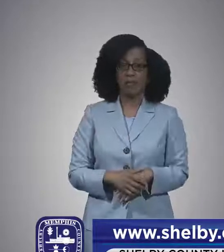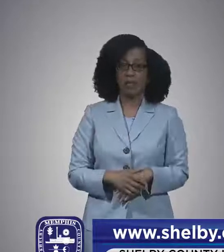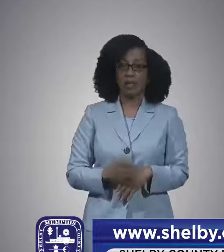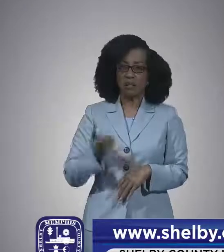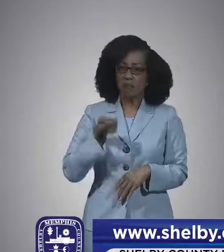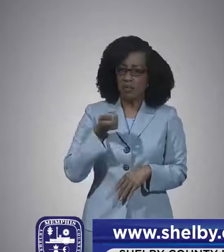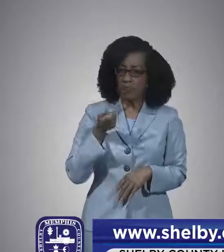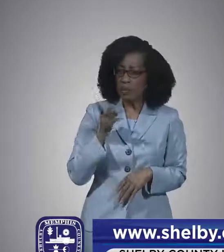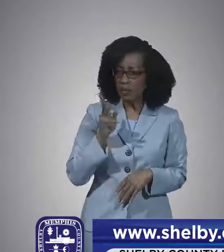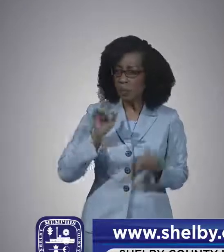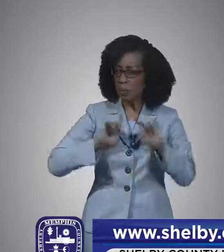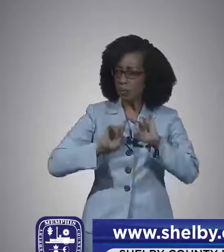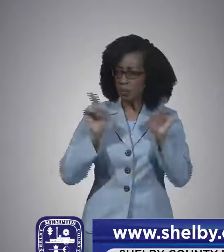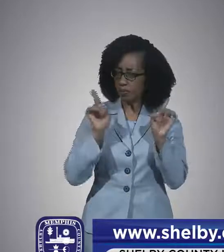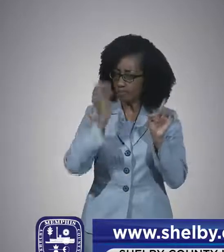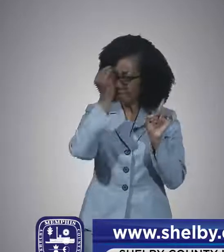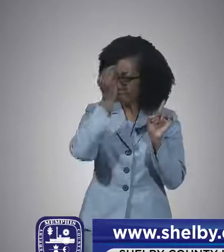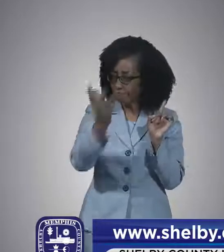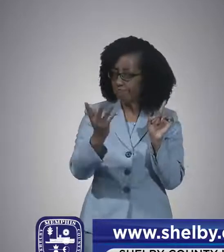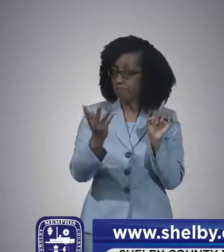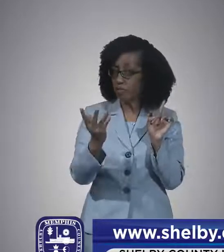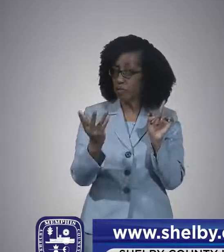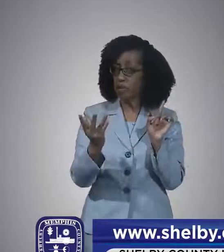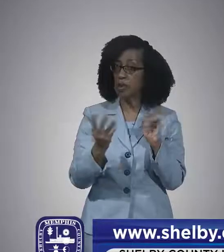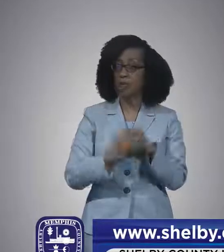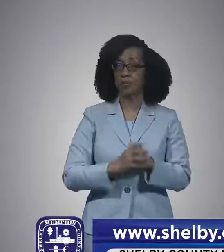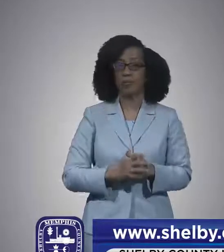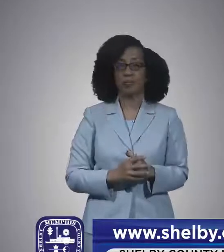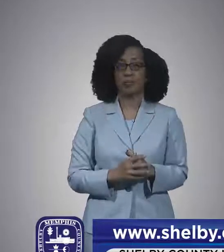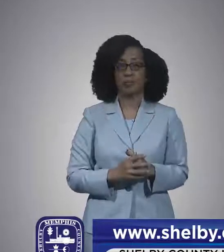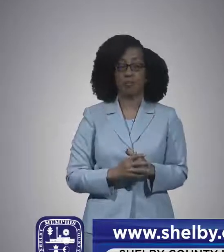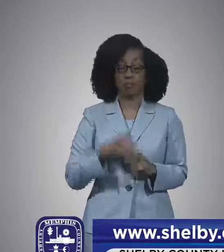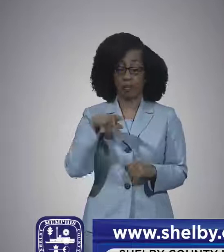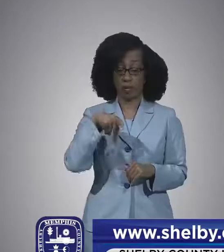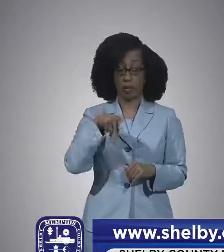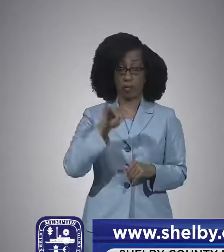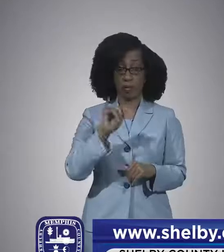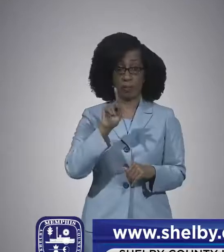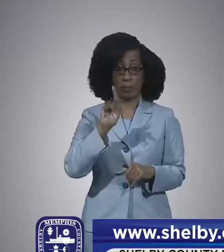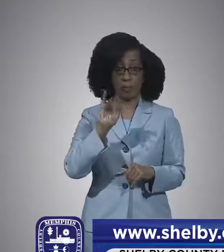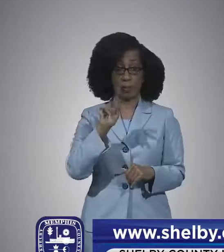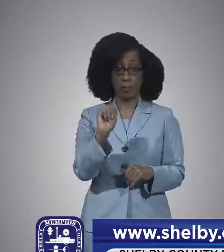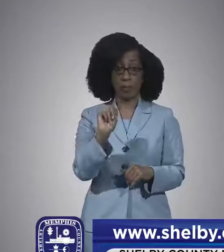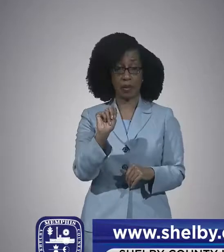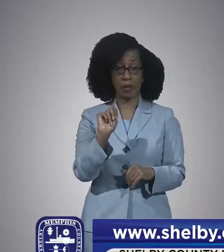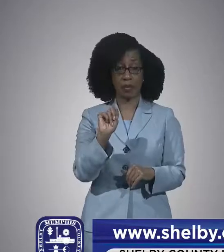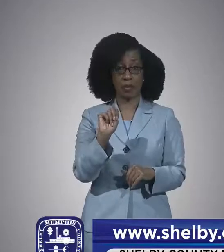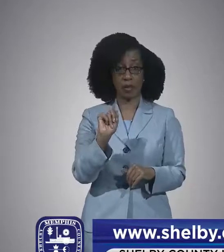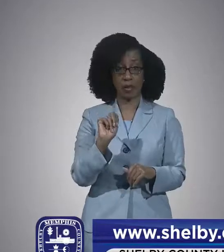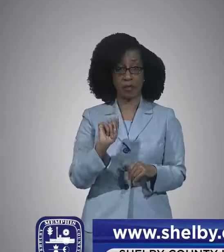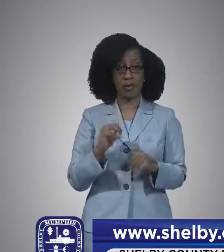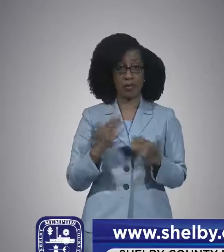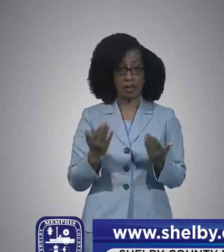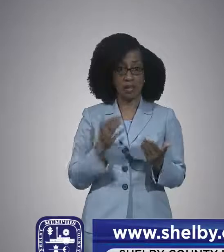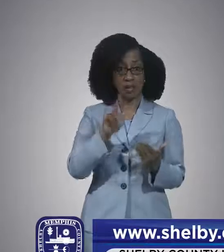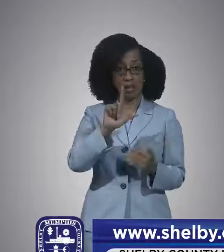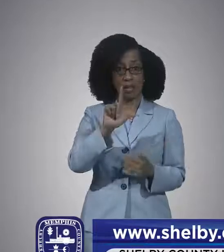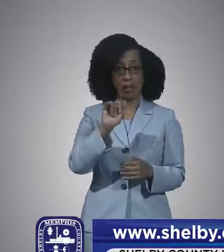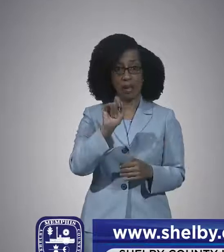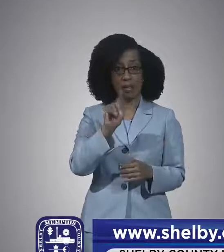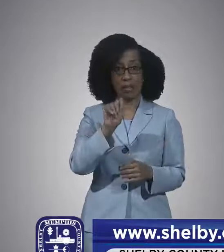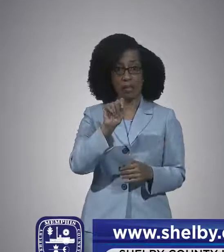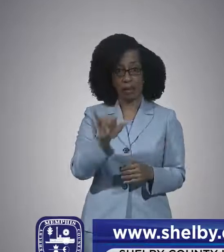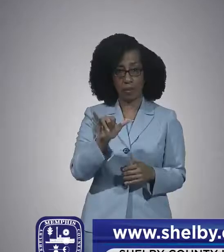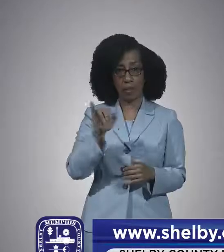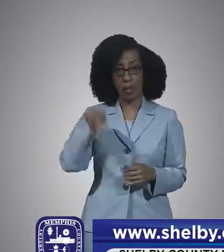exceptions, and I want to make sure that everybody is aware of this. The Pipkin building is obviously located at Liberty Park, which is home of the